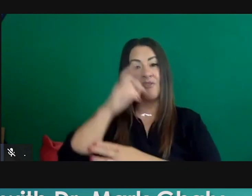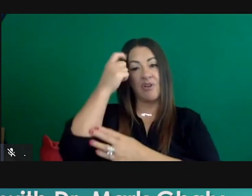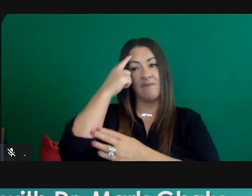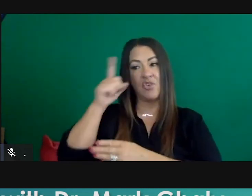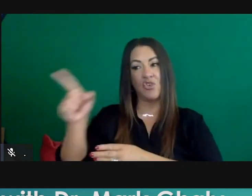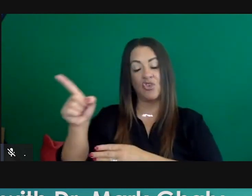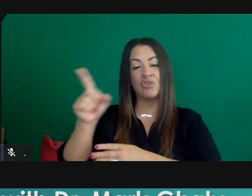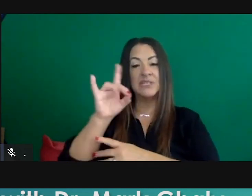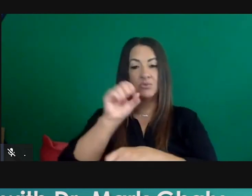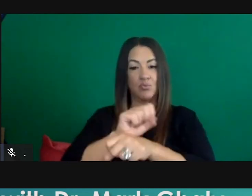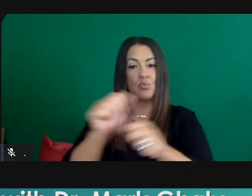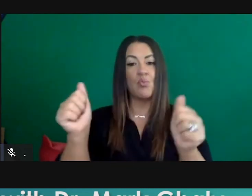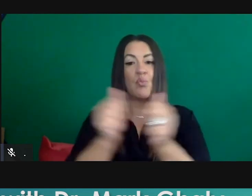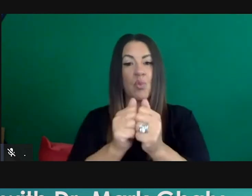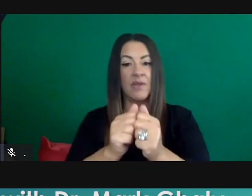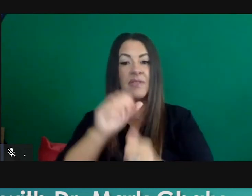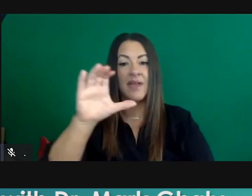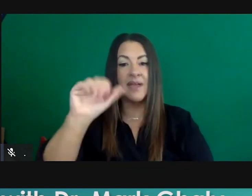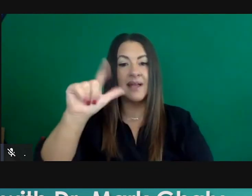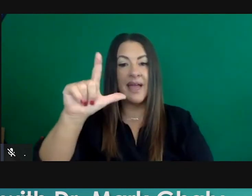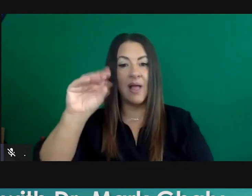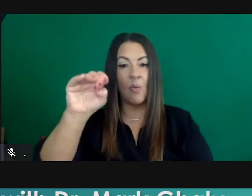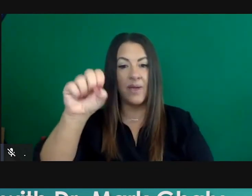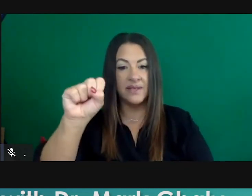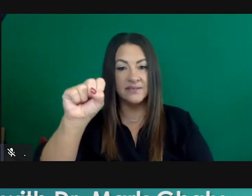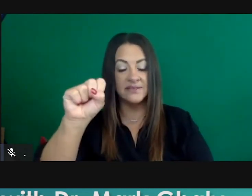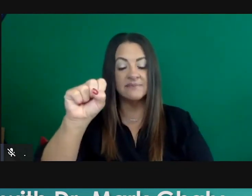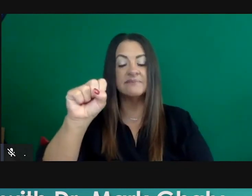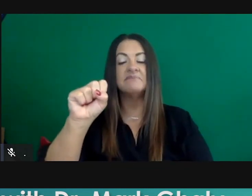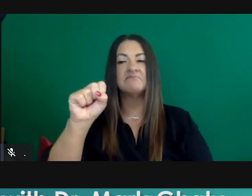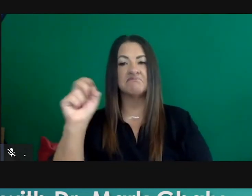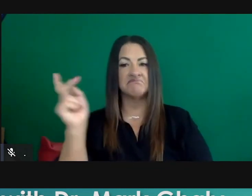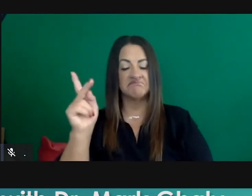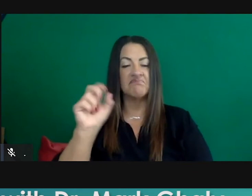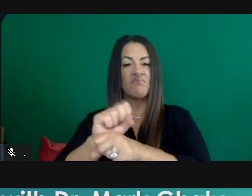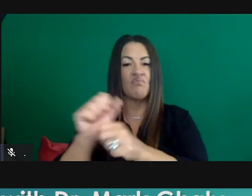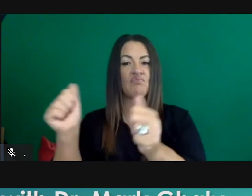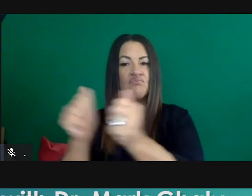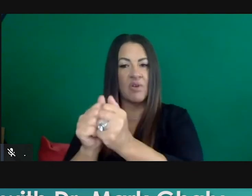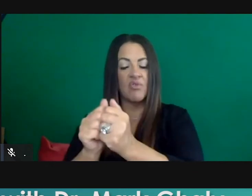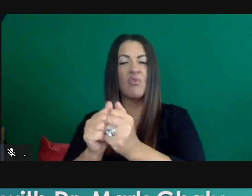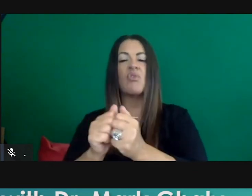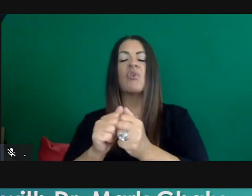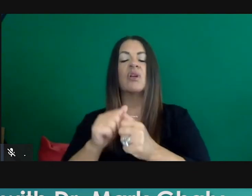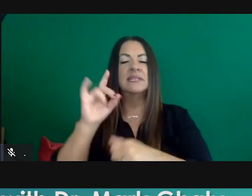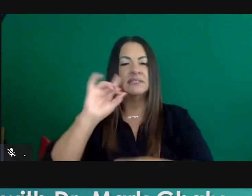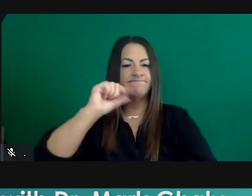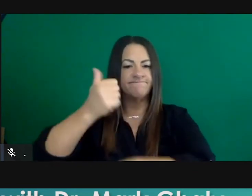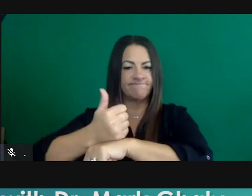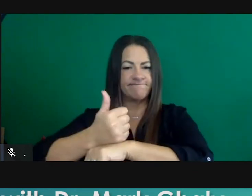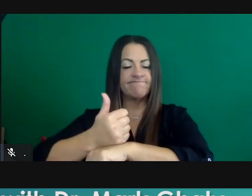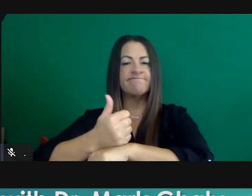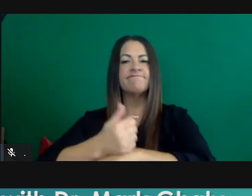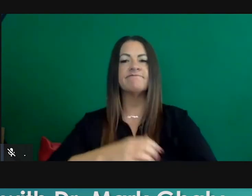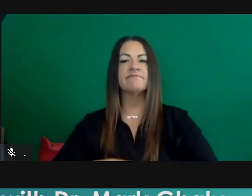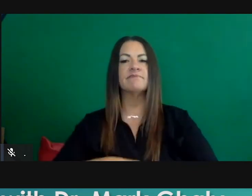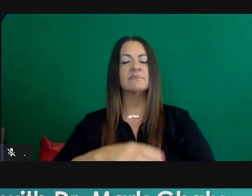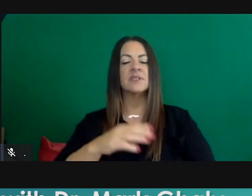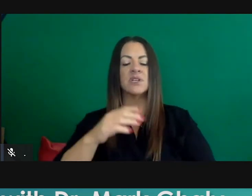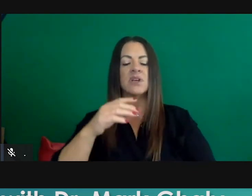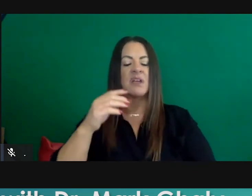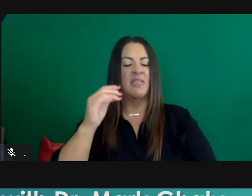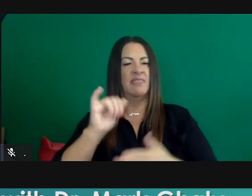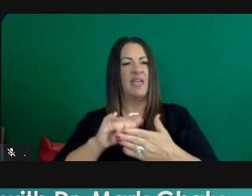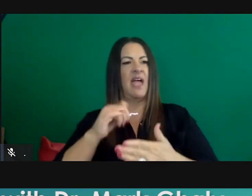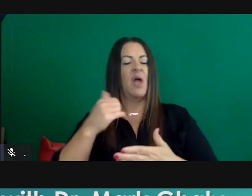with Cal OES and a number of other partners, really did work to put in place California's own